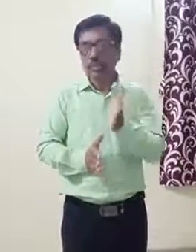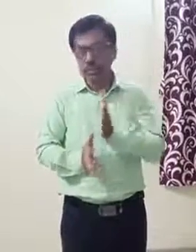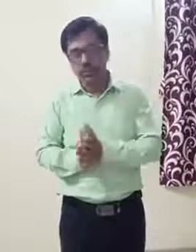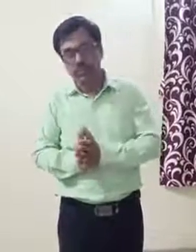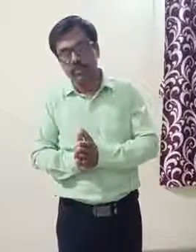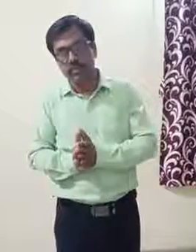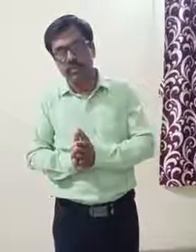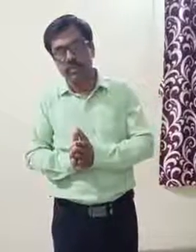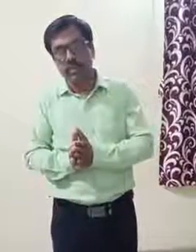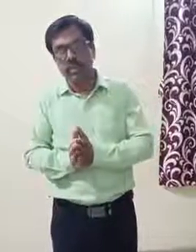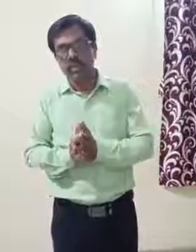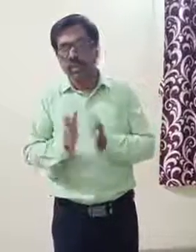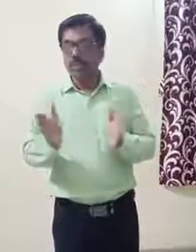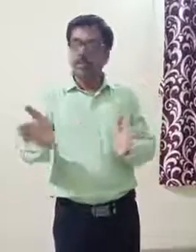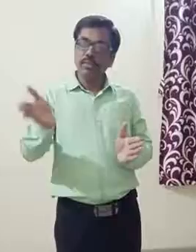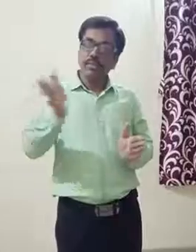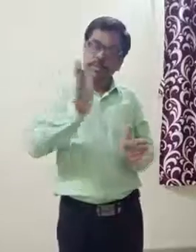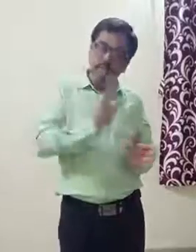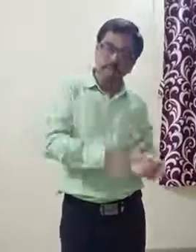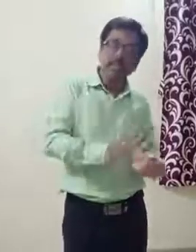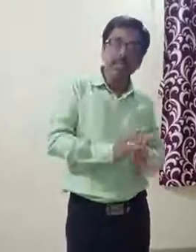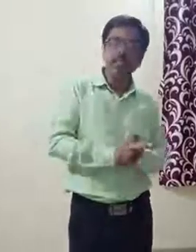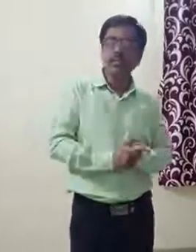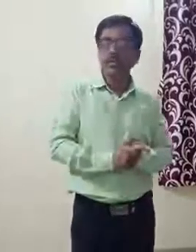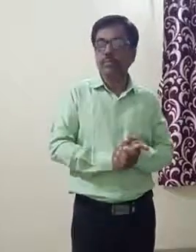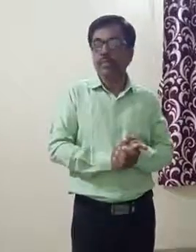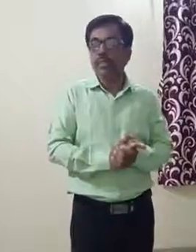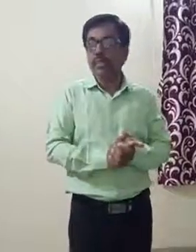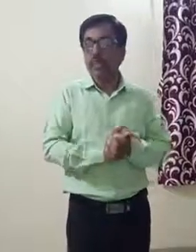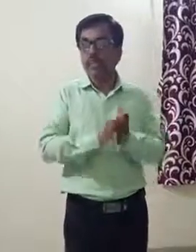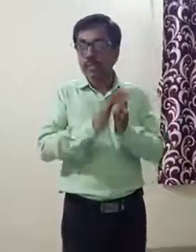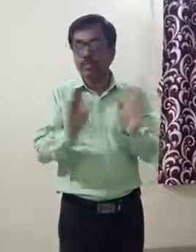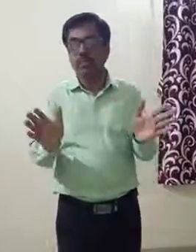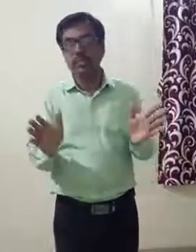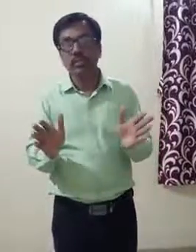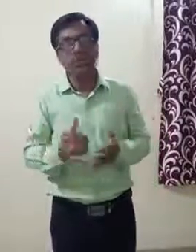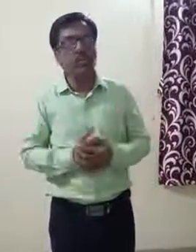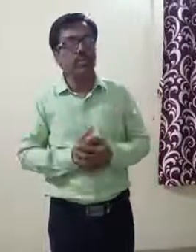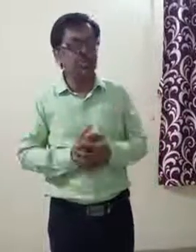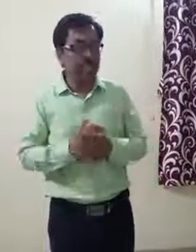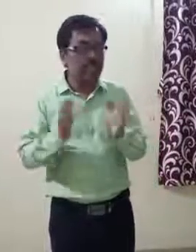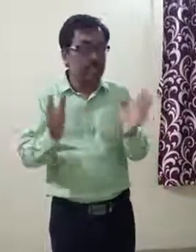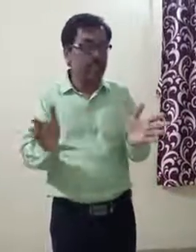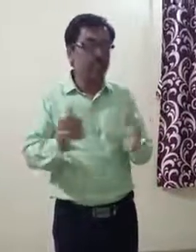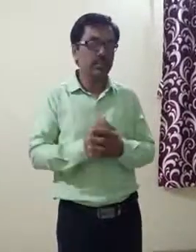dues. In urban areas also, he removed the restrictions, guild restrictions.